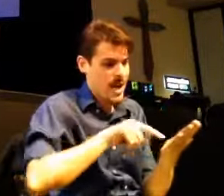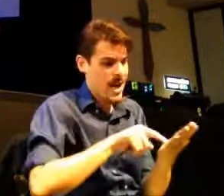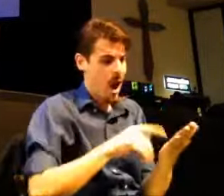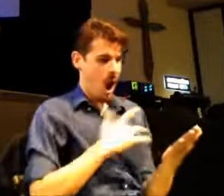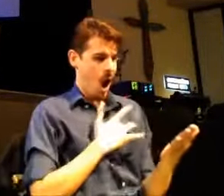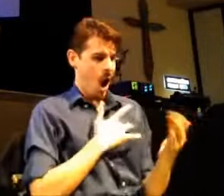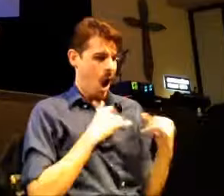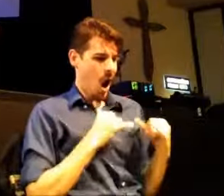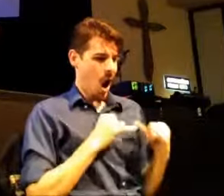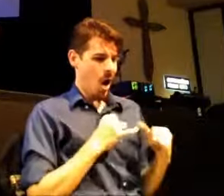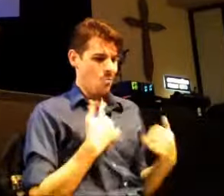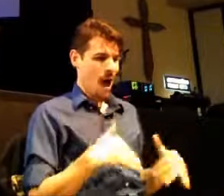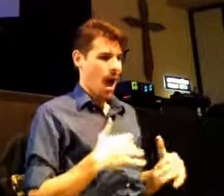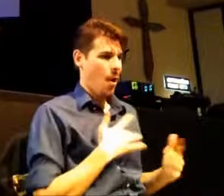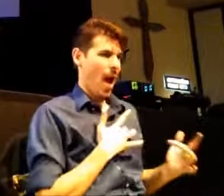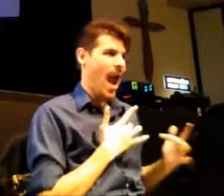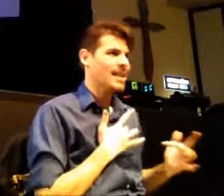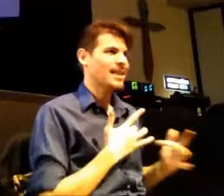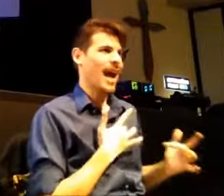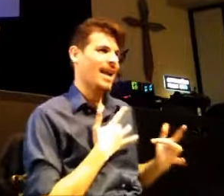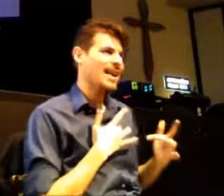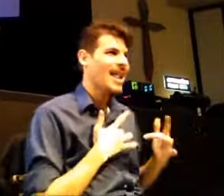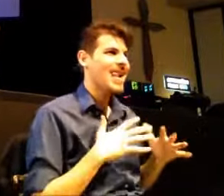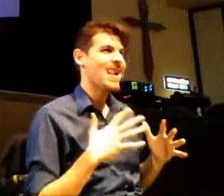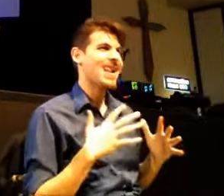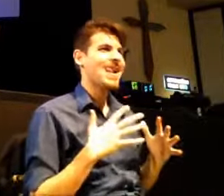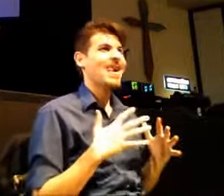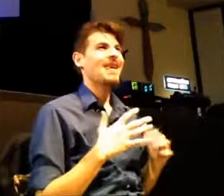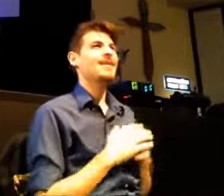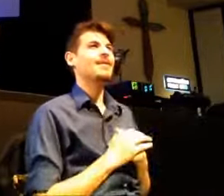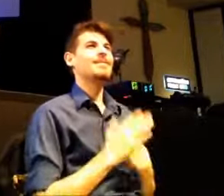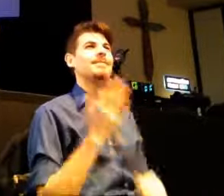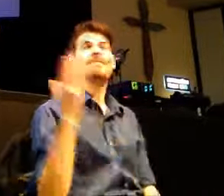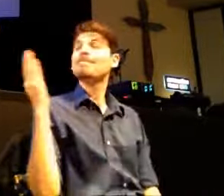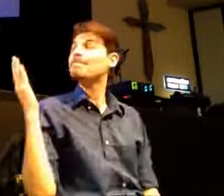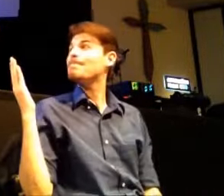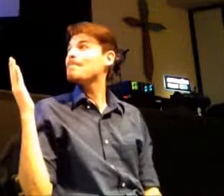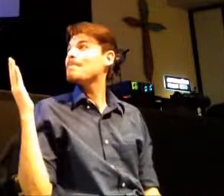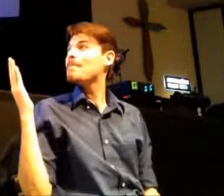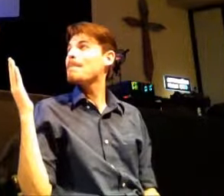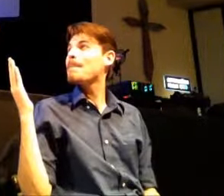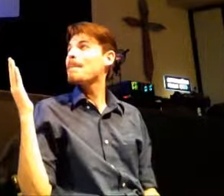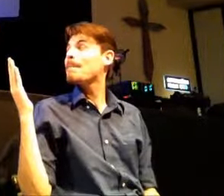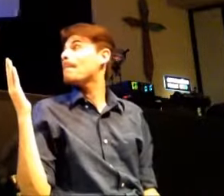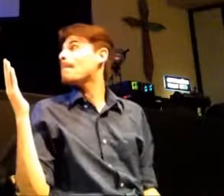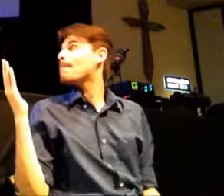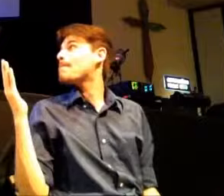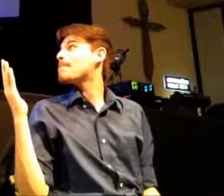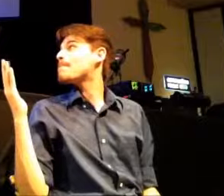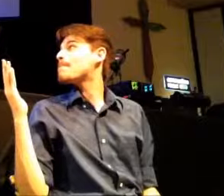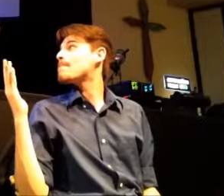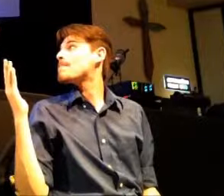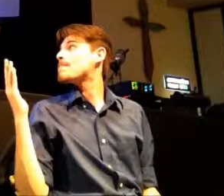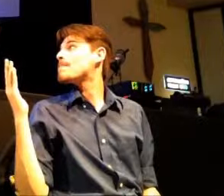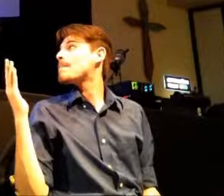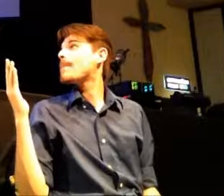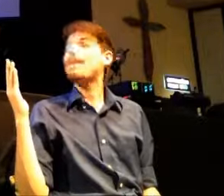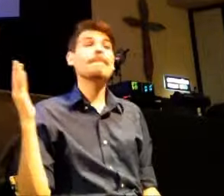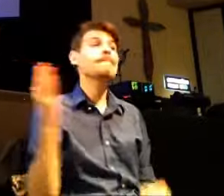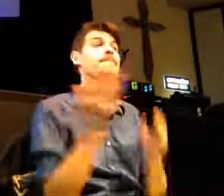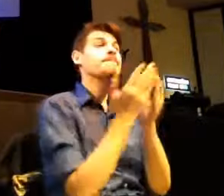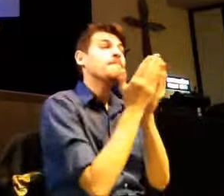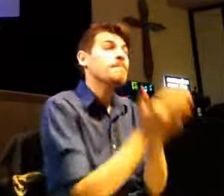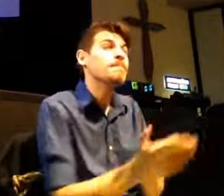to feel. Look at verse 25 here, and it says this: during the fourth watch of the night. So they've been fighting this